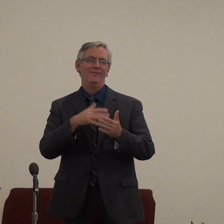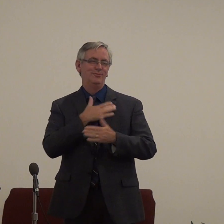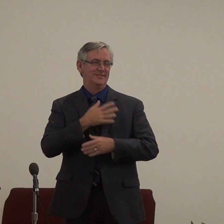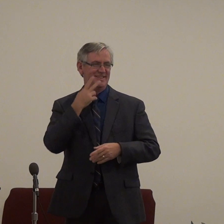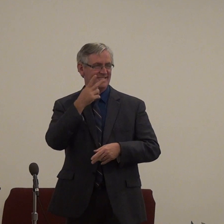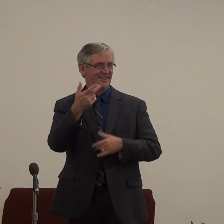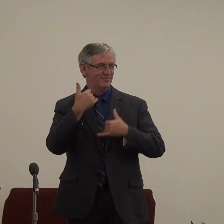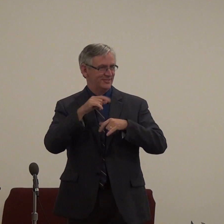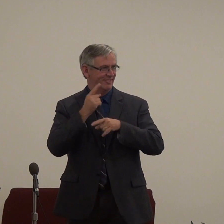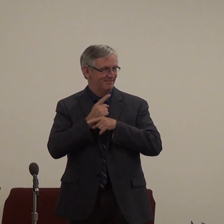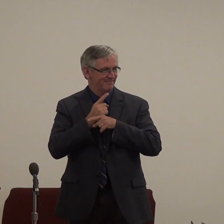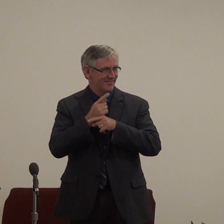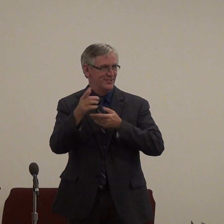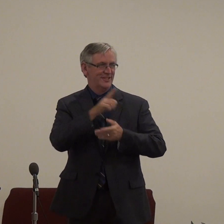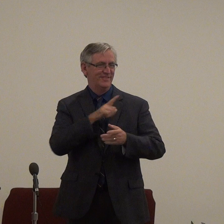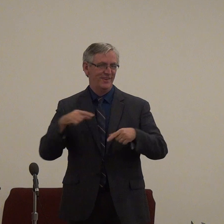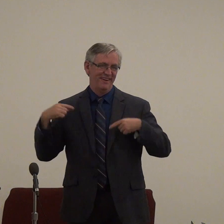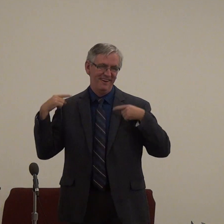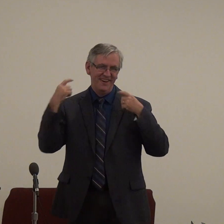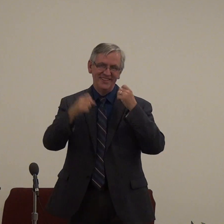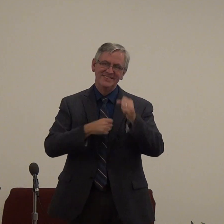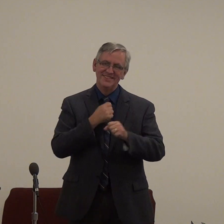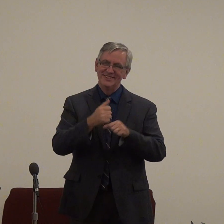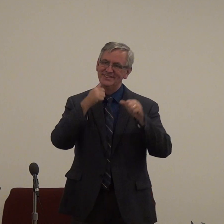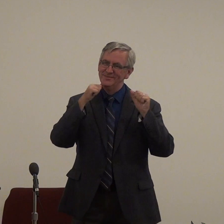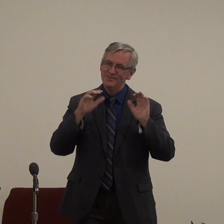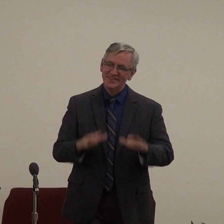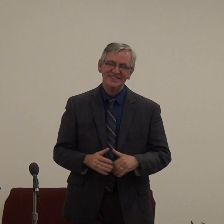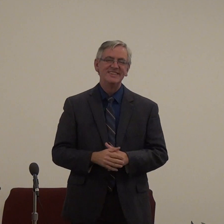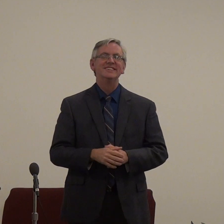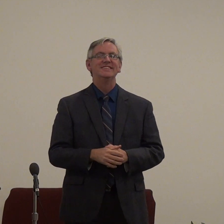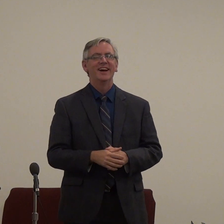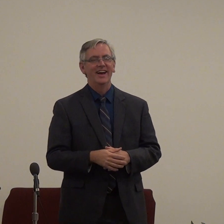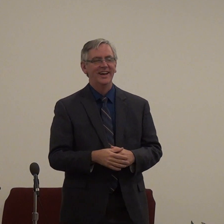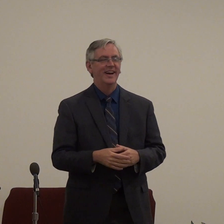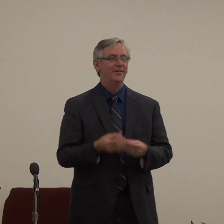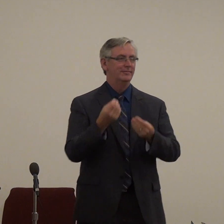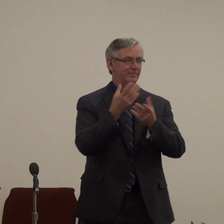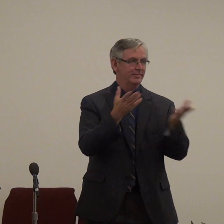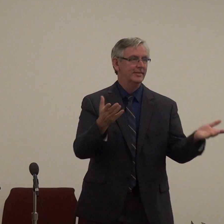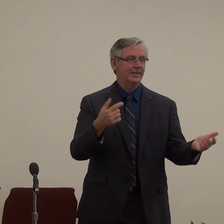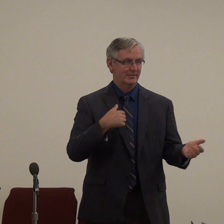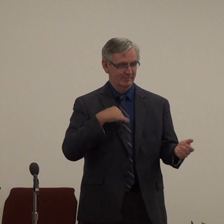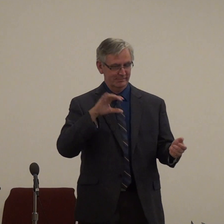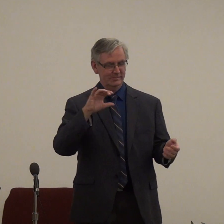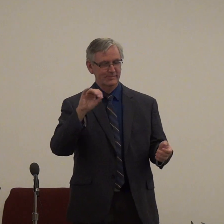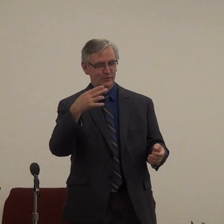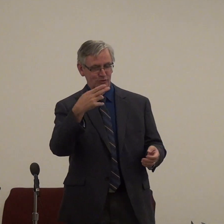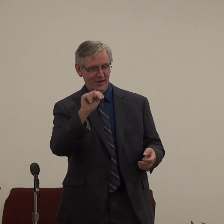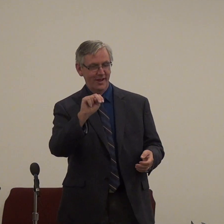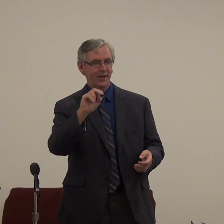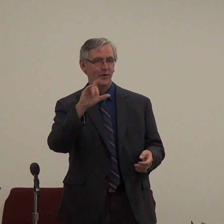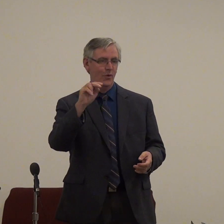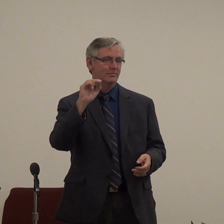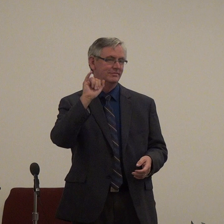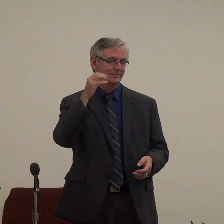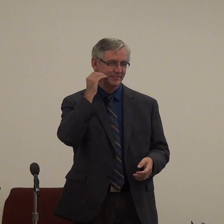other for a while, and I'm sure glad to see he's still faithful serving the Lord all these years. That's a blessing to me. My name is